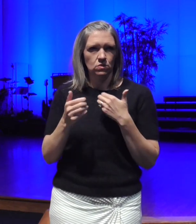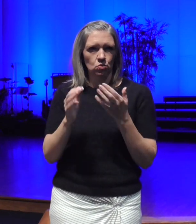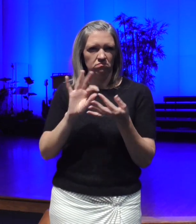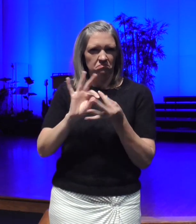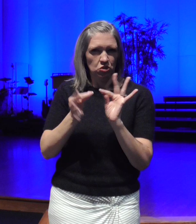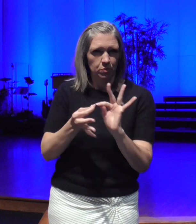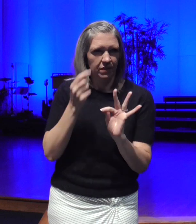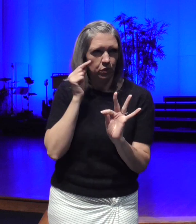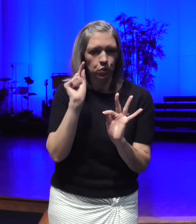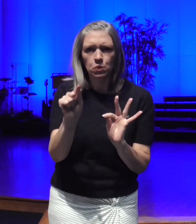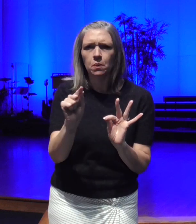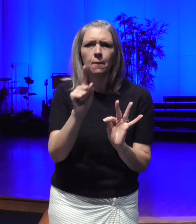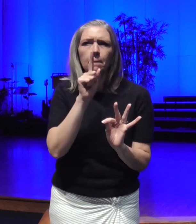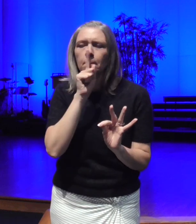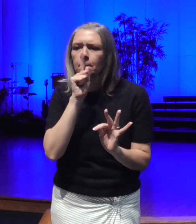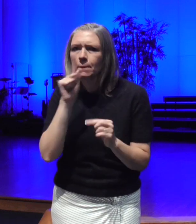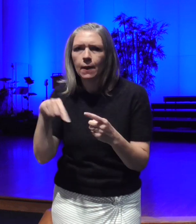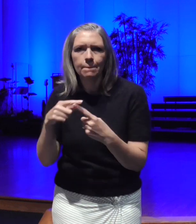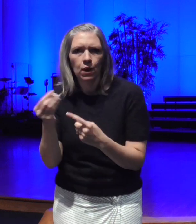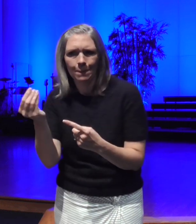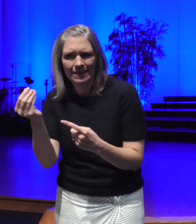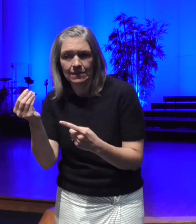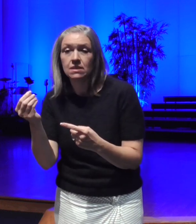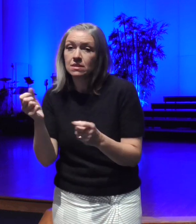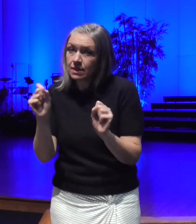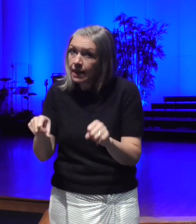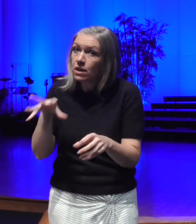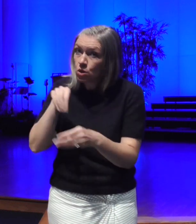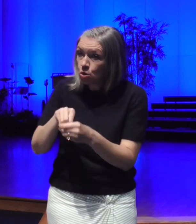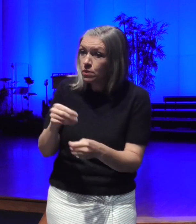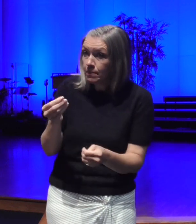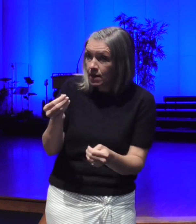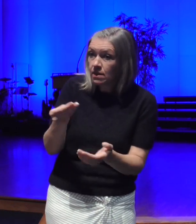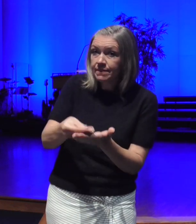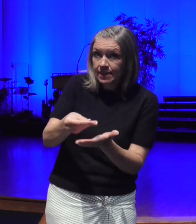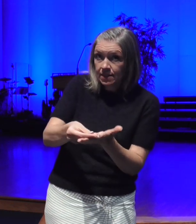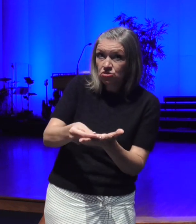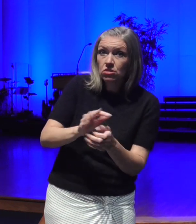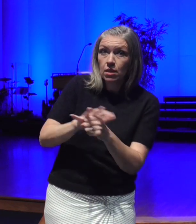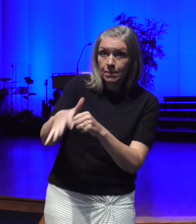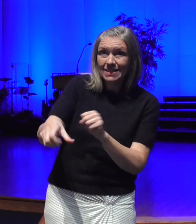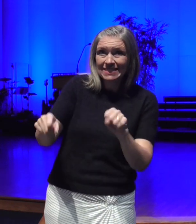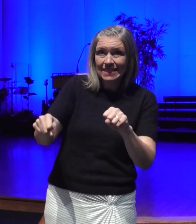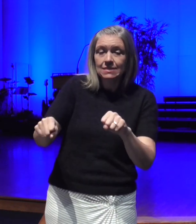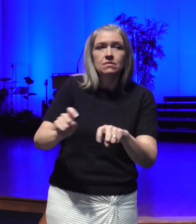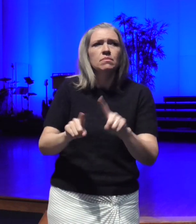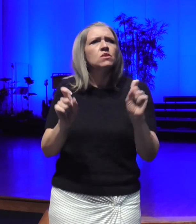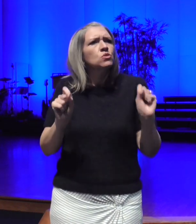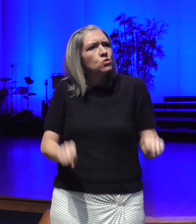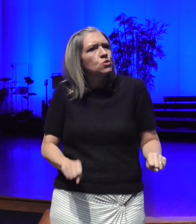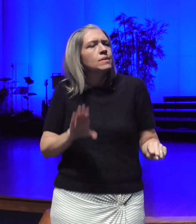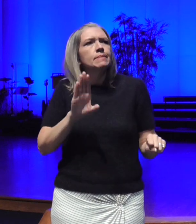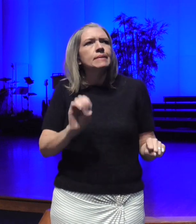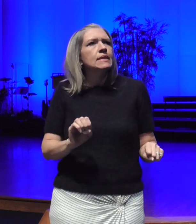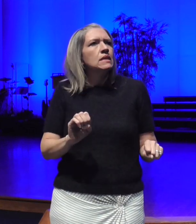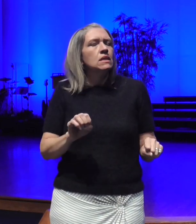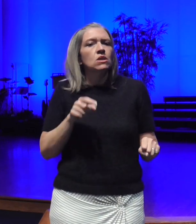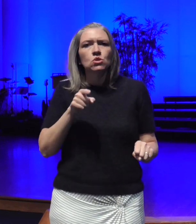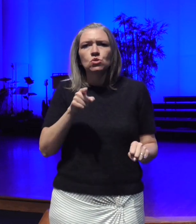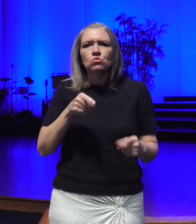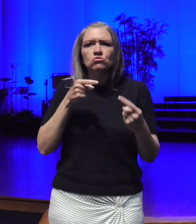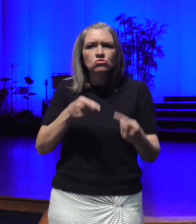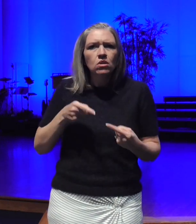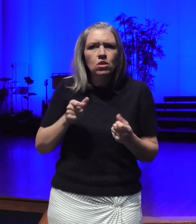It's not just all about money, although it's inclusive of money and financial abundance. It might be that you struggle